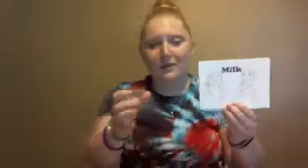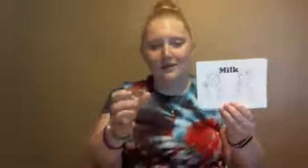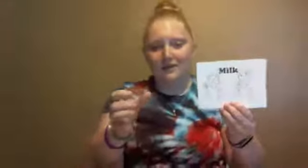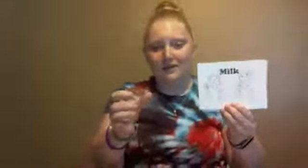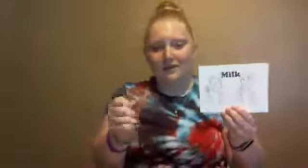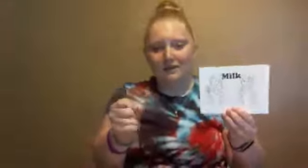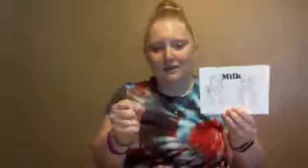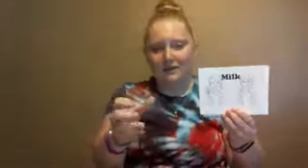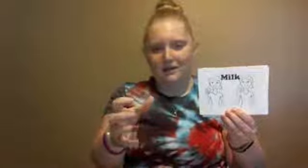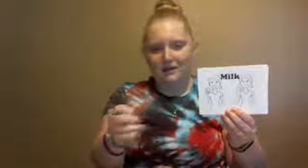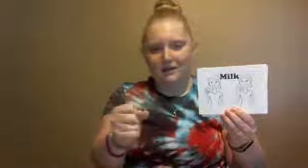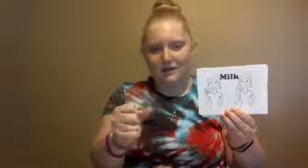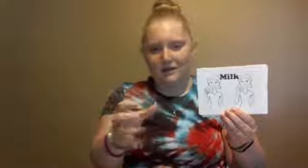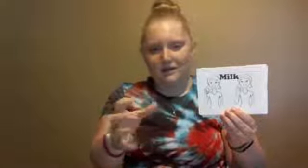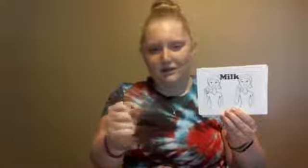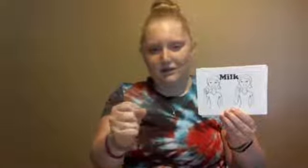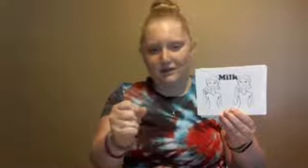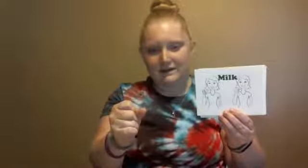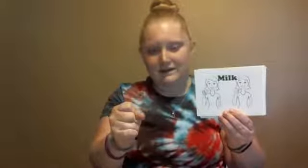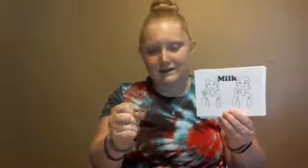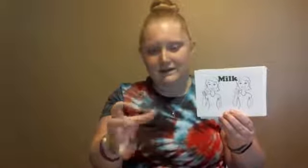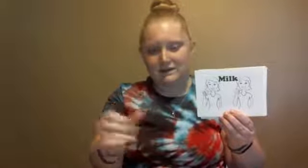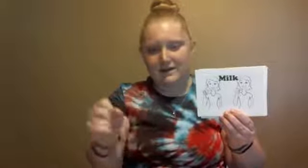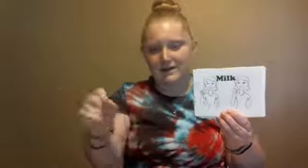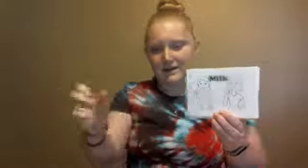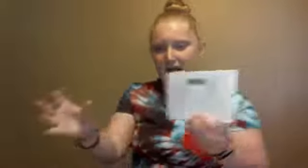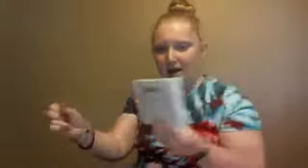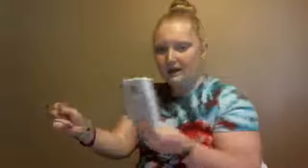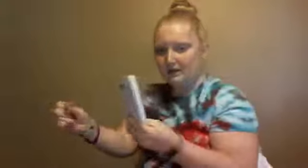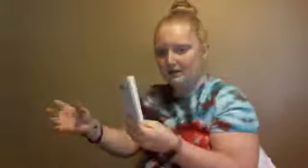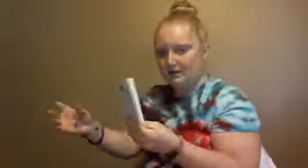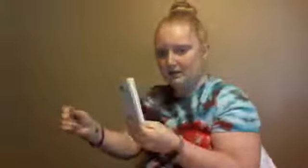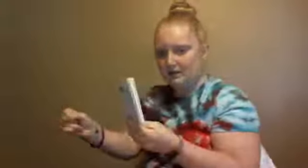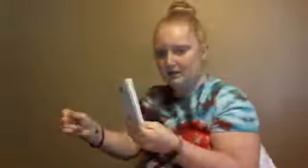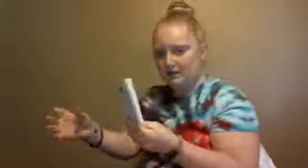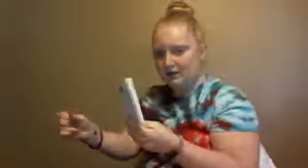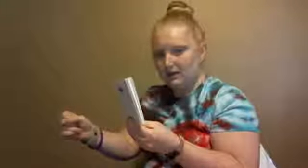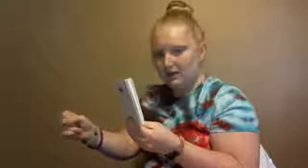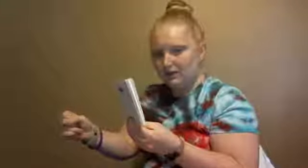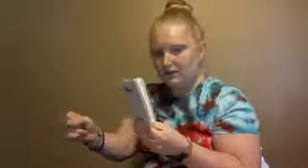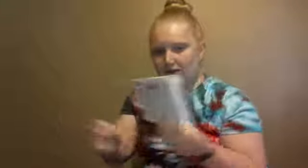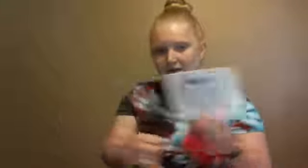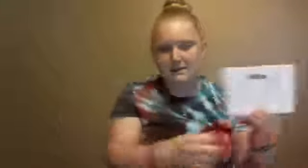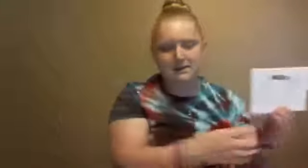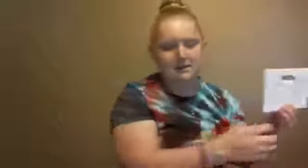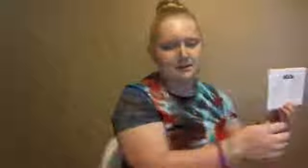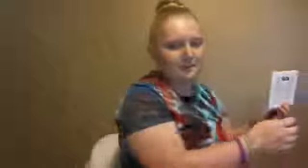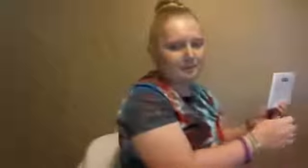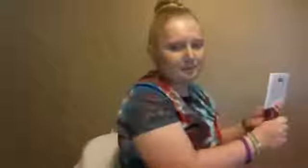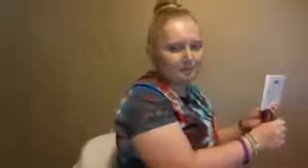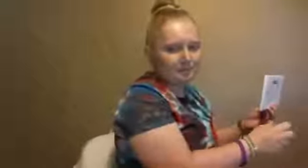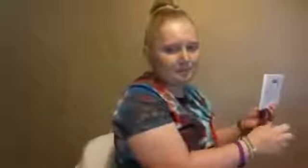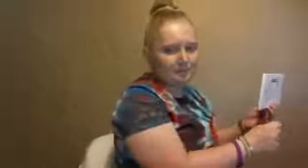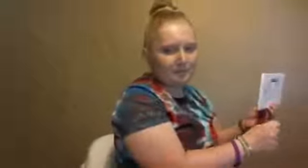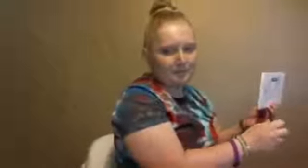milk, you just squeeze your hand into a fist.